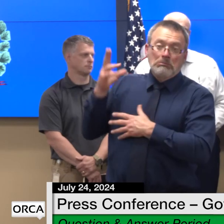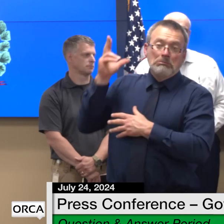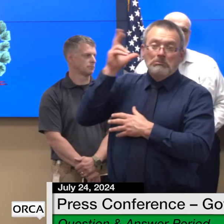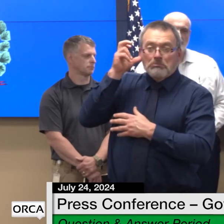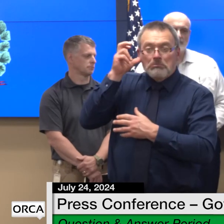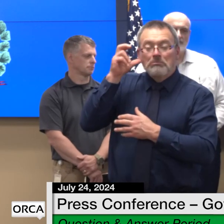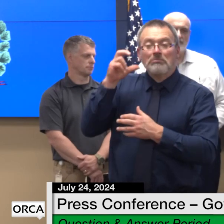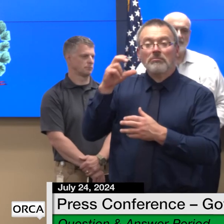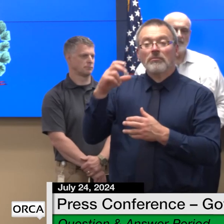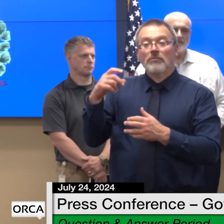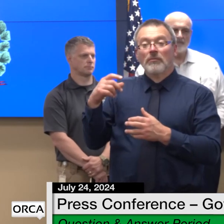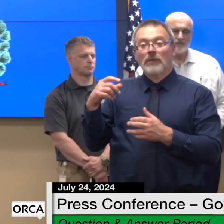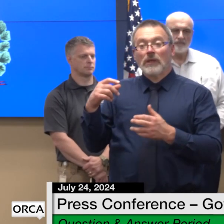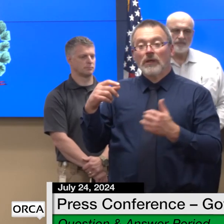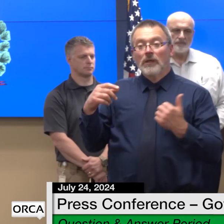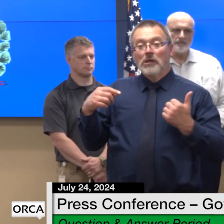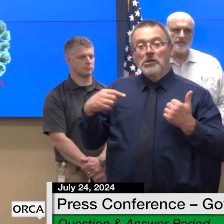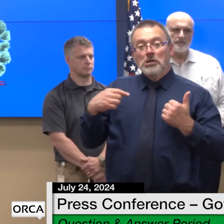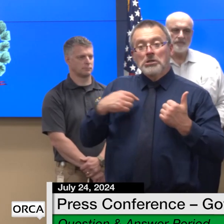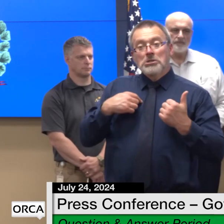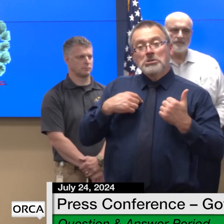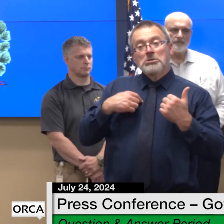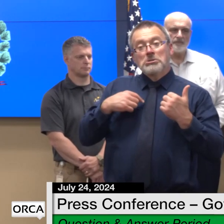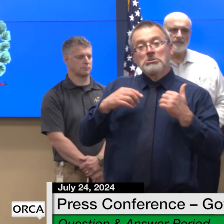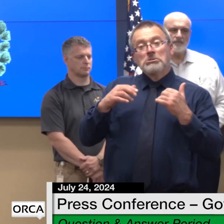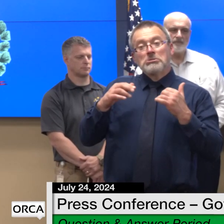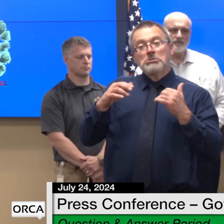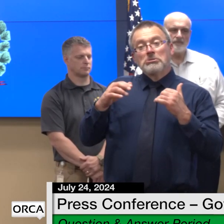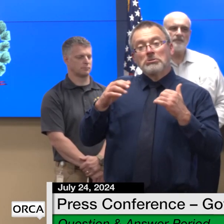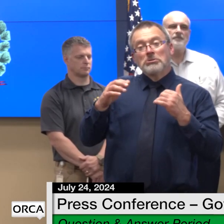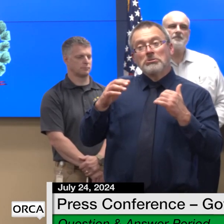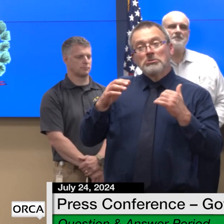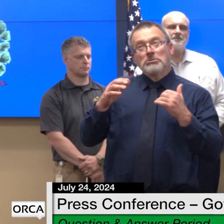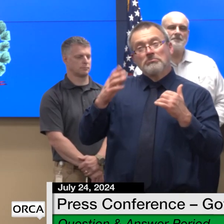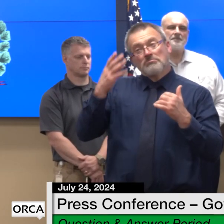we were faced with another lawsuit. Seems to be a pattern growing here, but